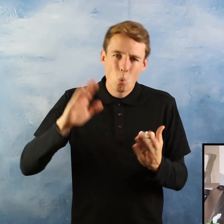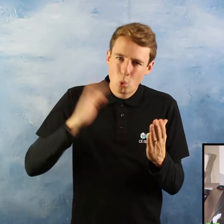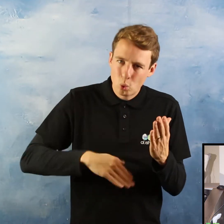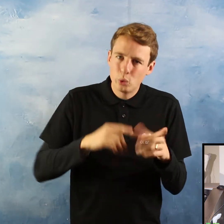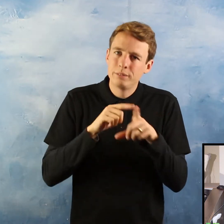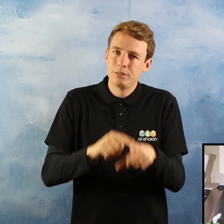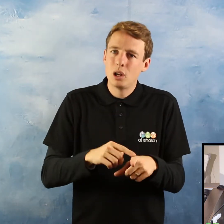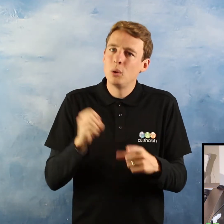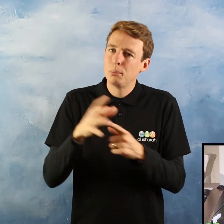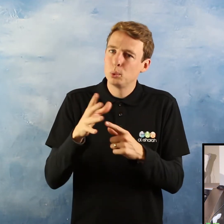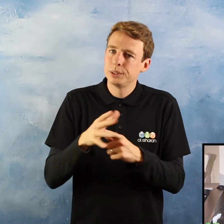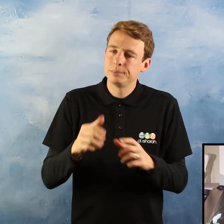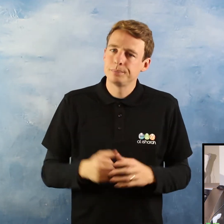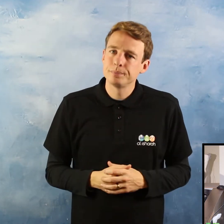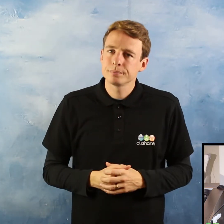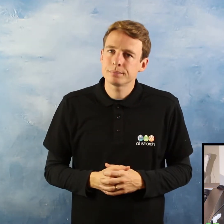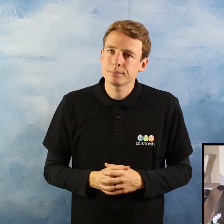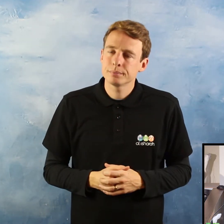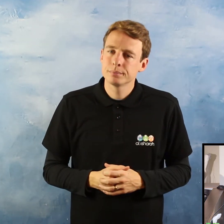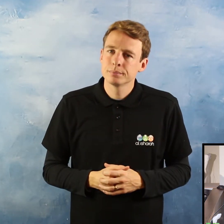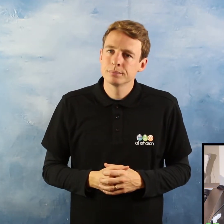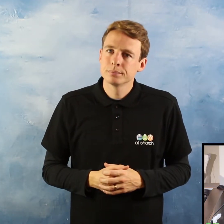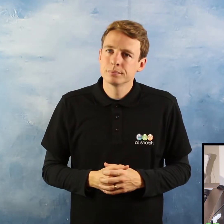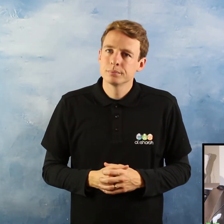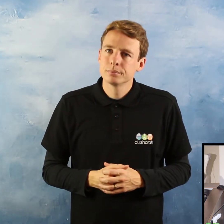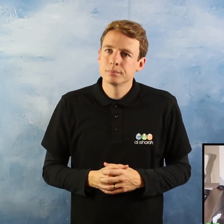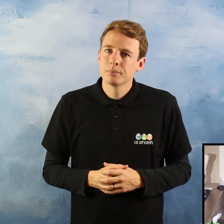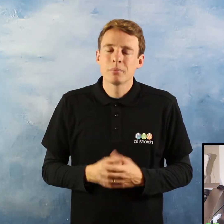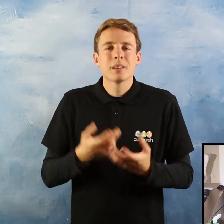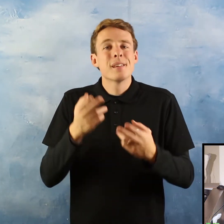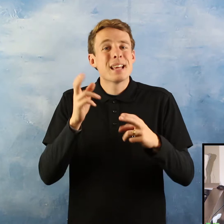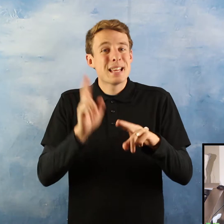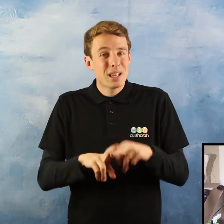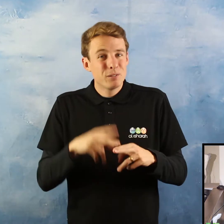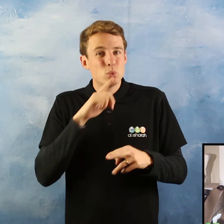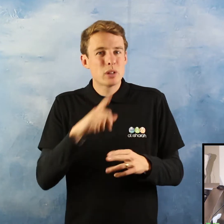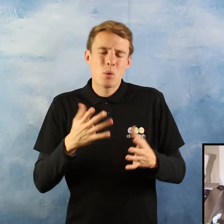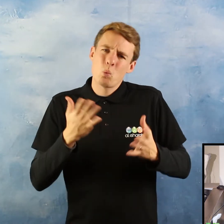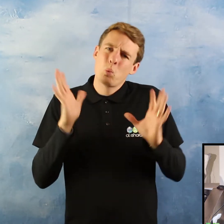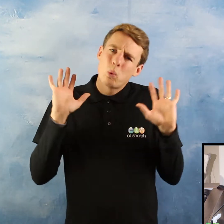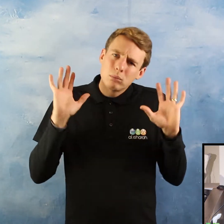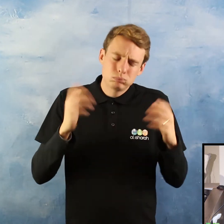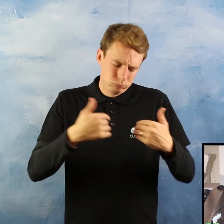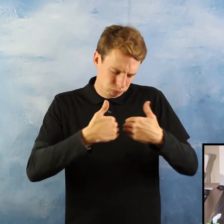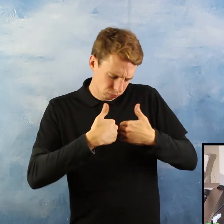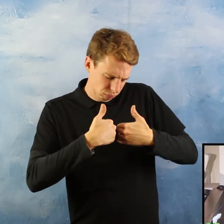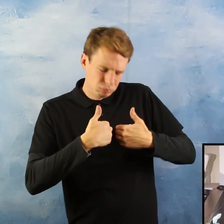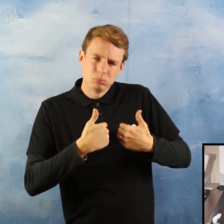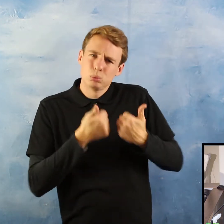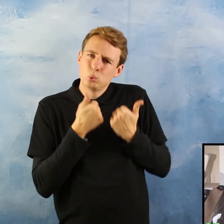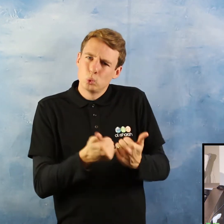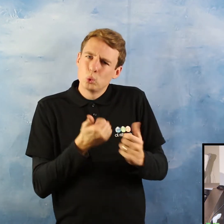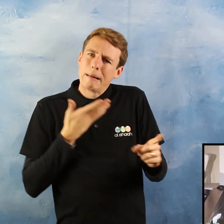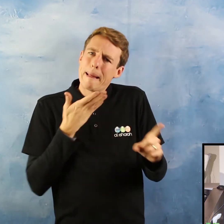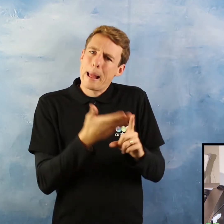follow accordingly. Good intention doesn't make a haram halal. Some people say,